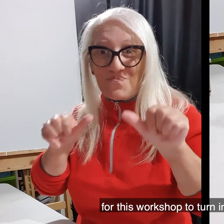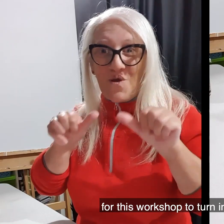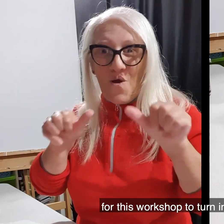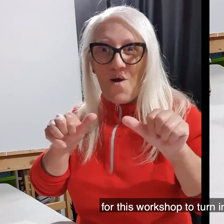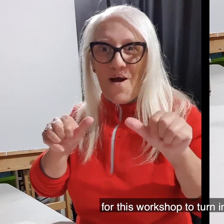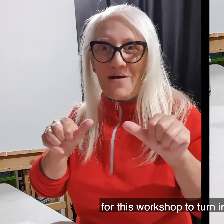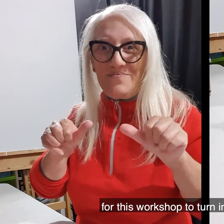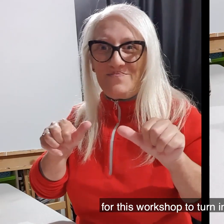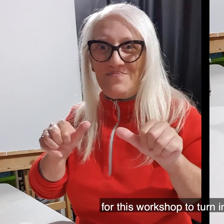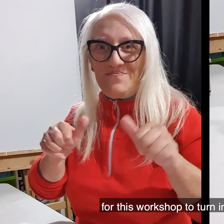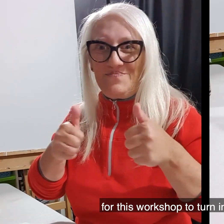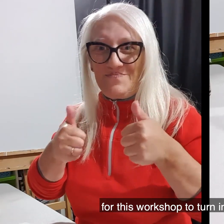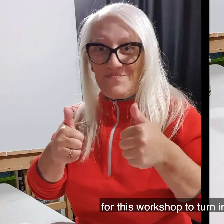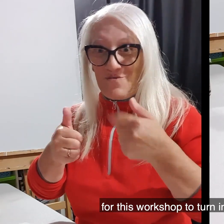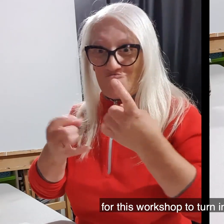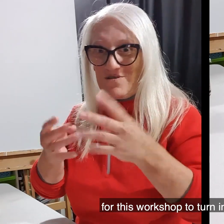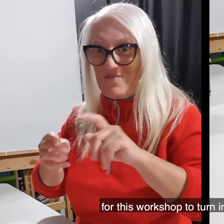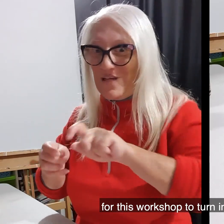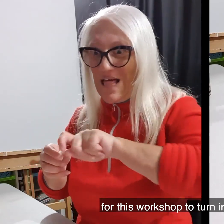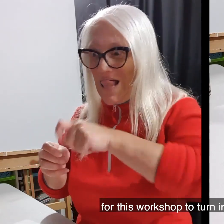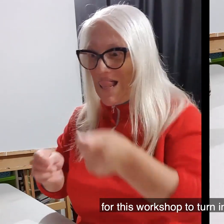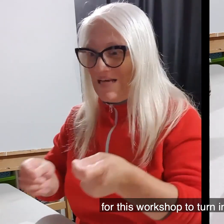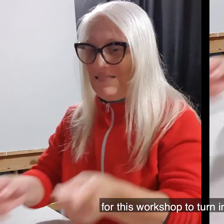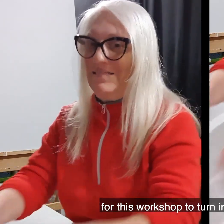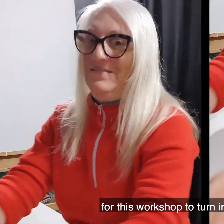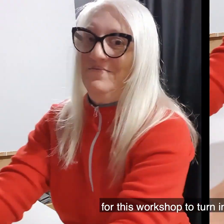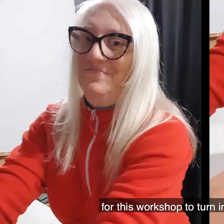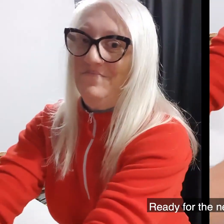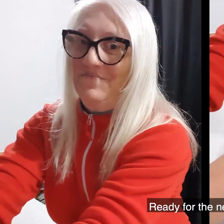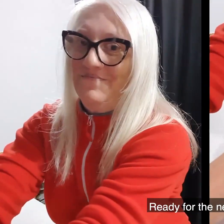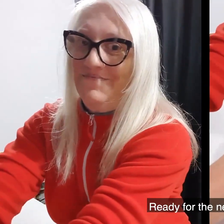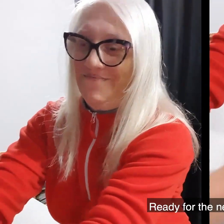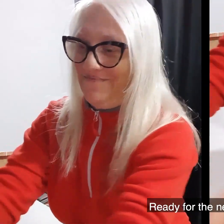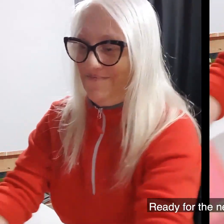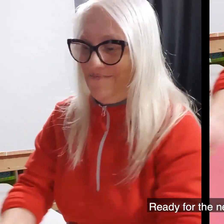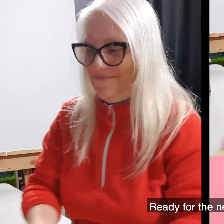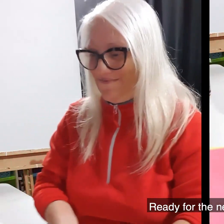sculptures. Okay? Ready for the next one?